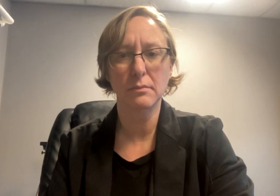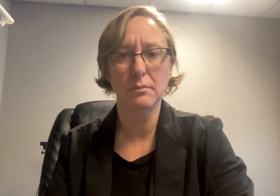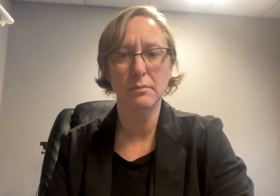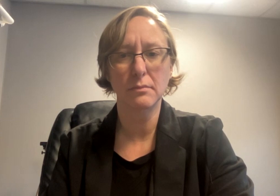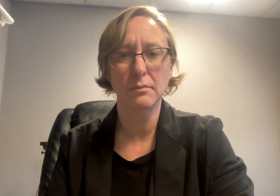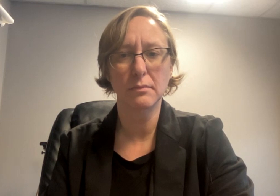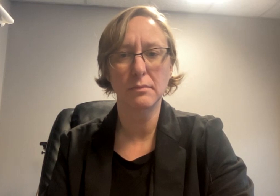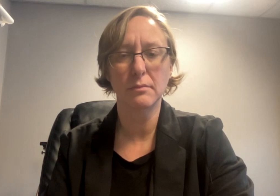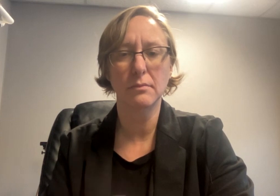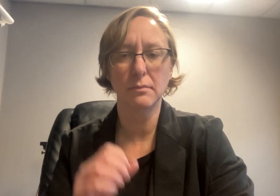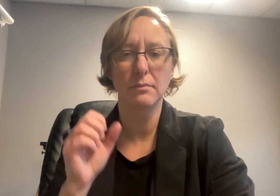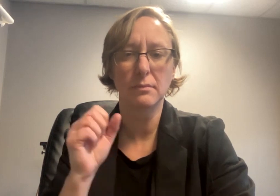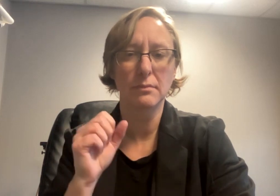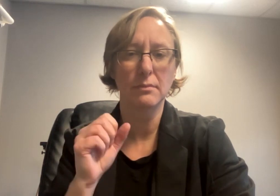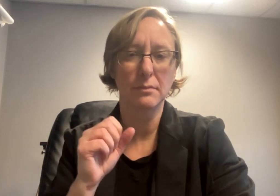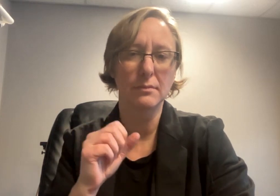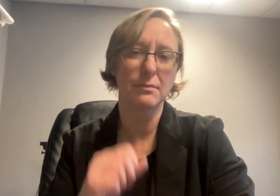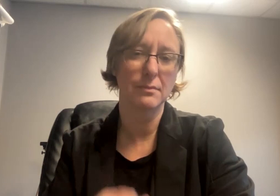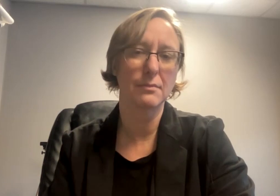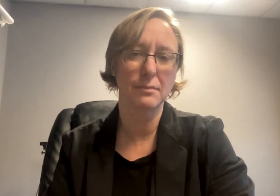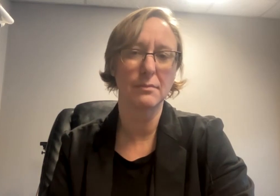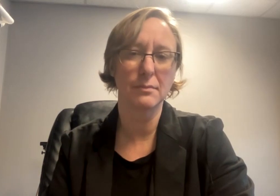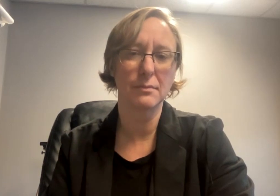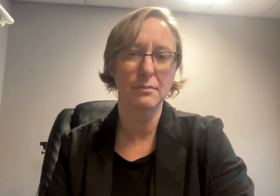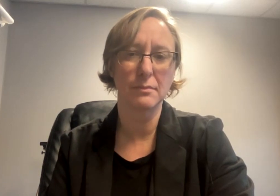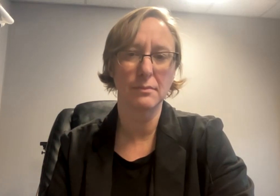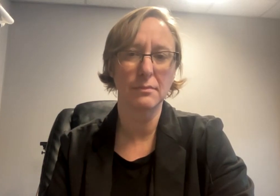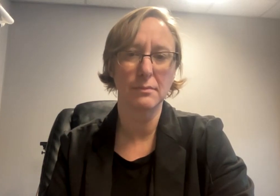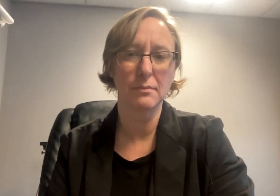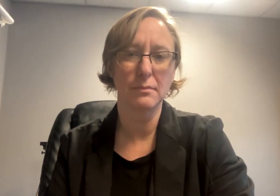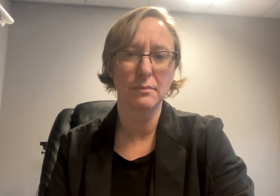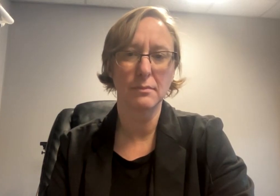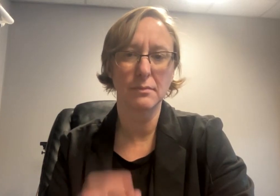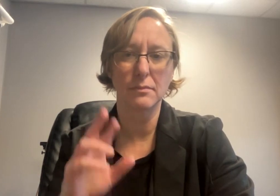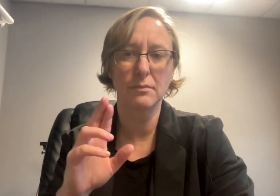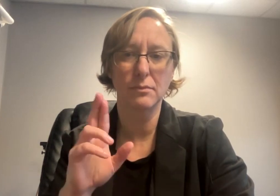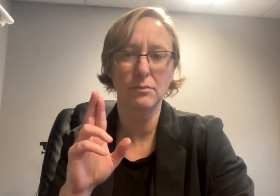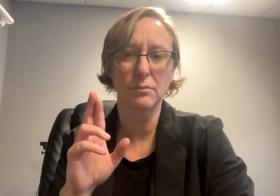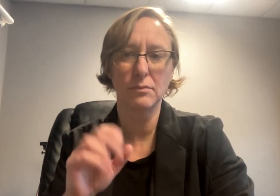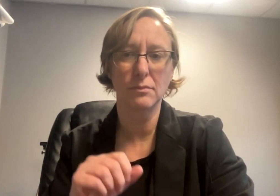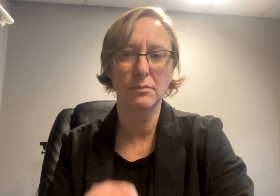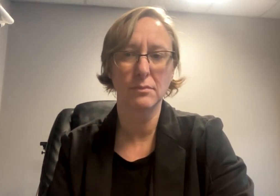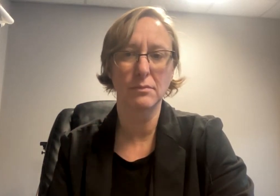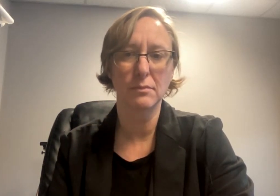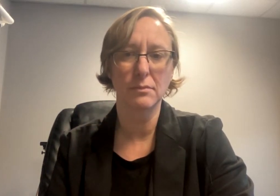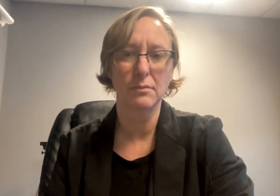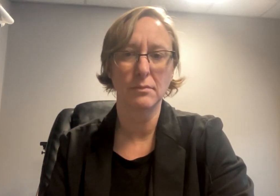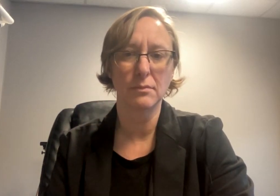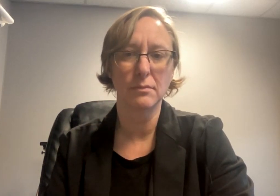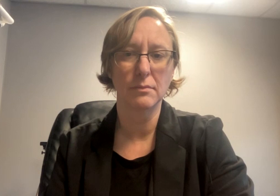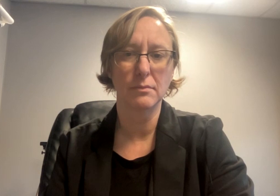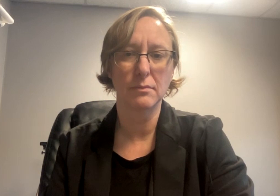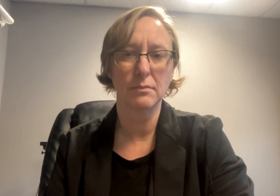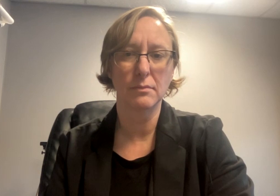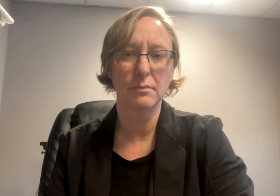something about their maybe Mississippi or Arkansas, something like that. Their registry, which I